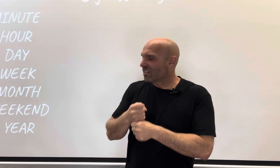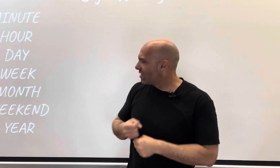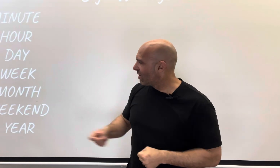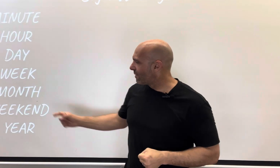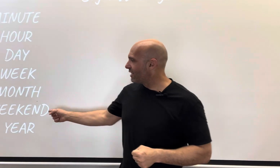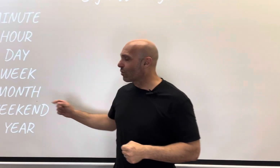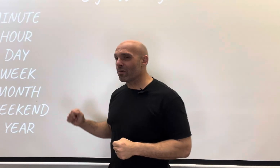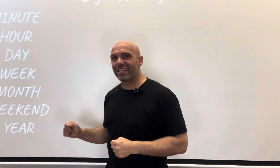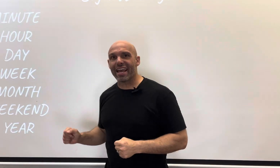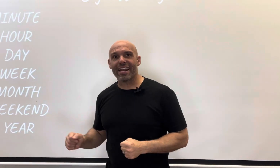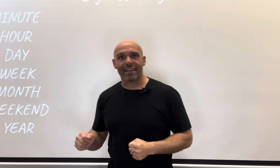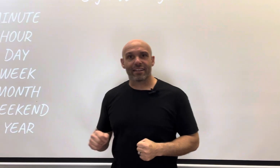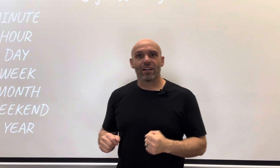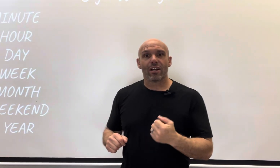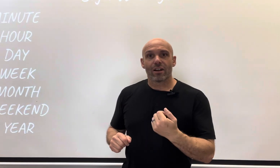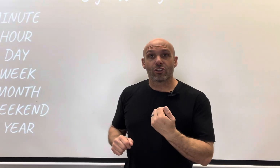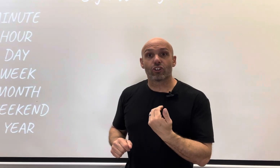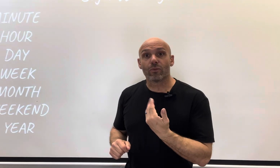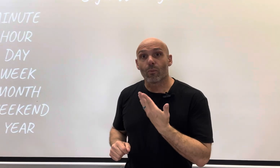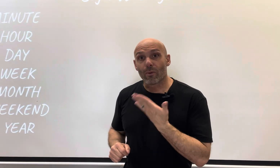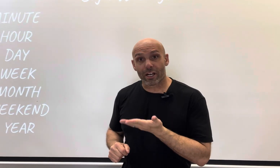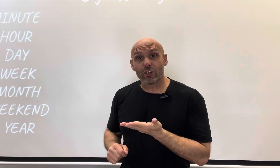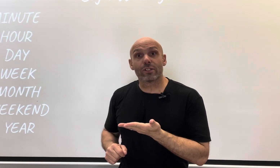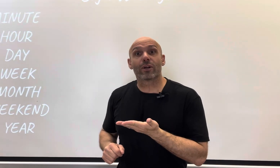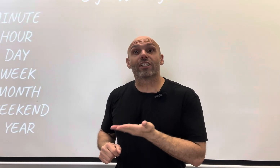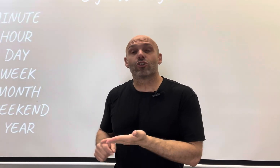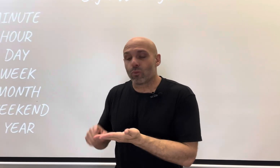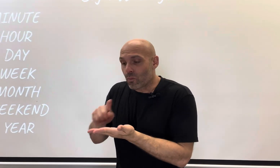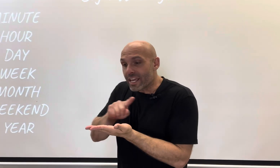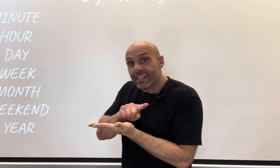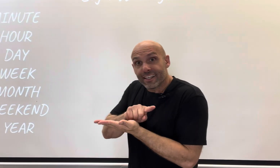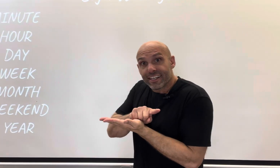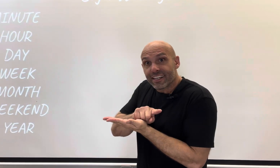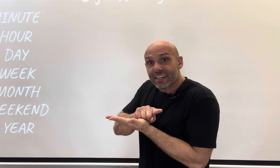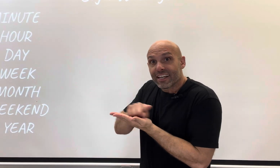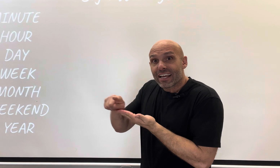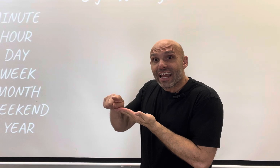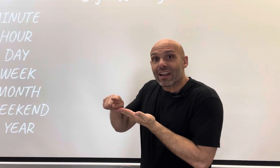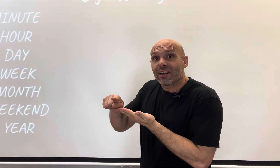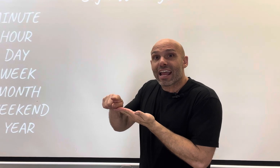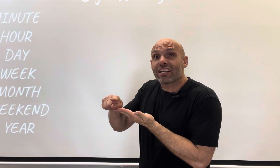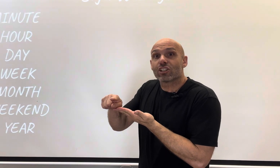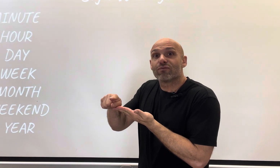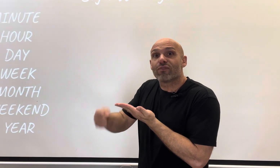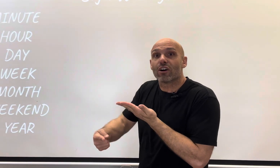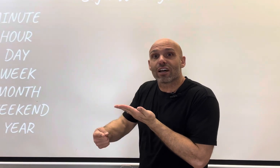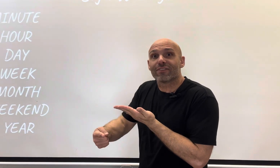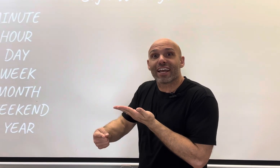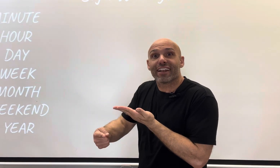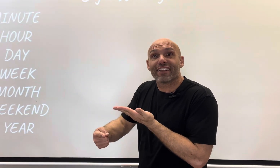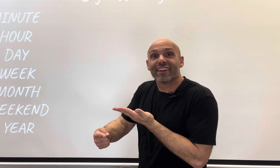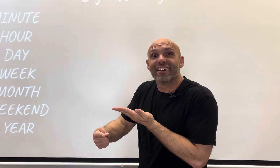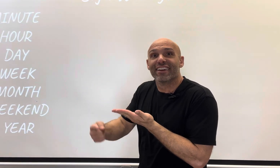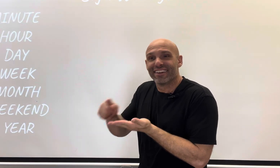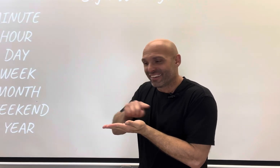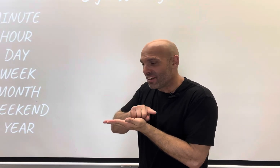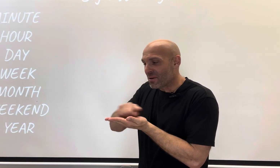All right, so weekend. What we're going to do is we're going to do week, and then the hand just falls off the end.